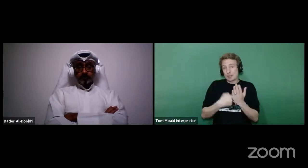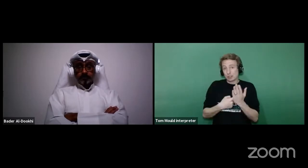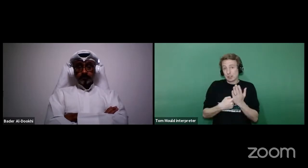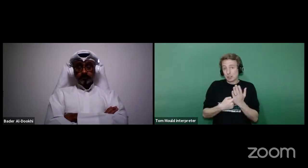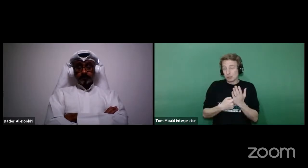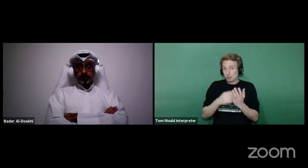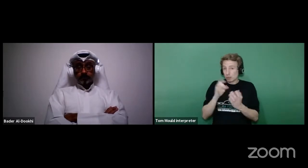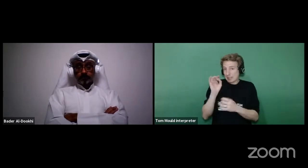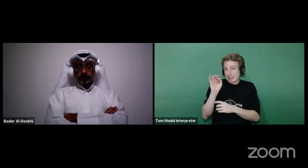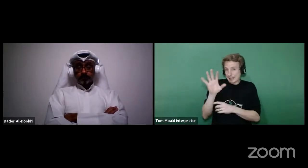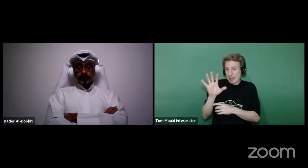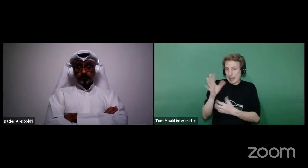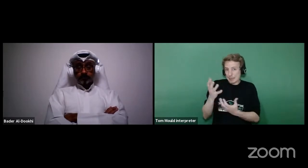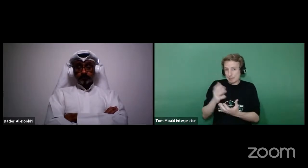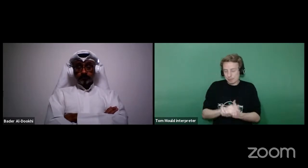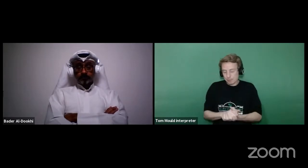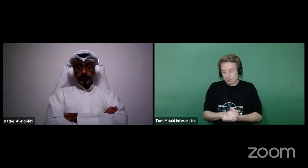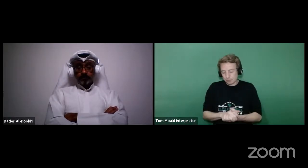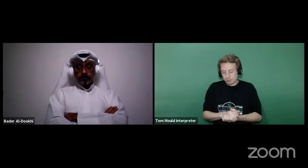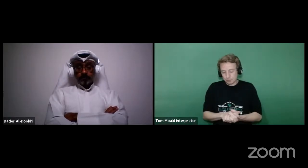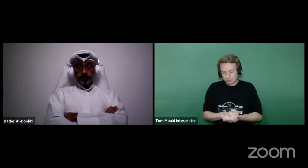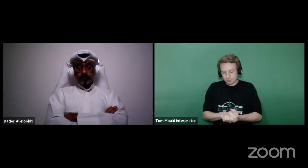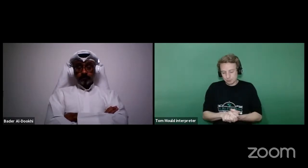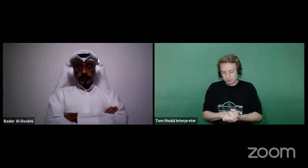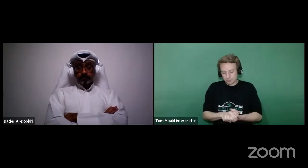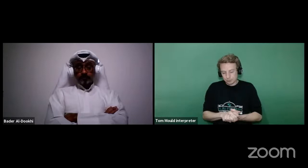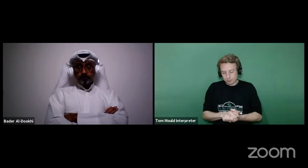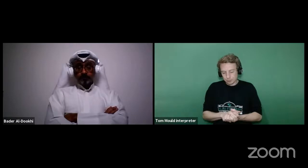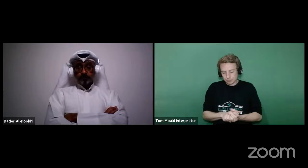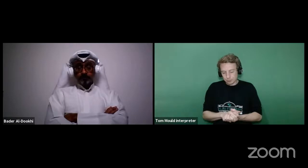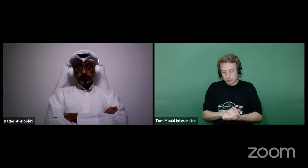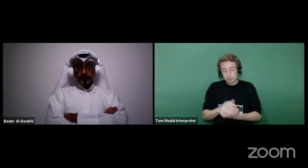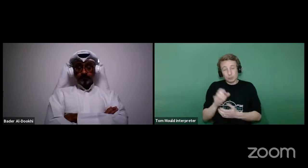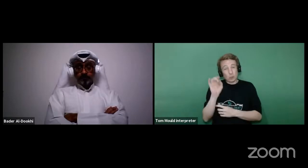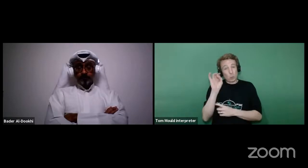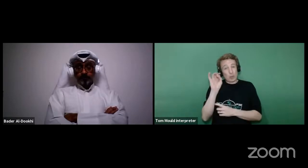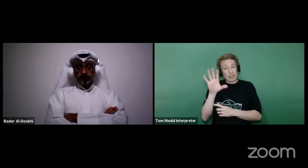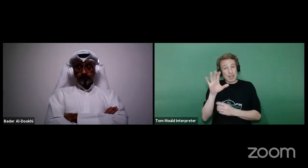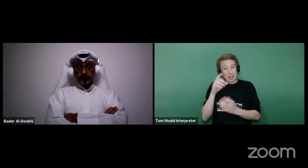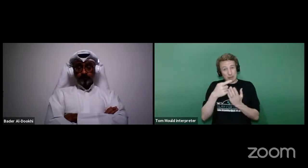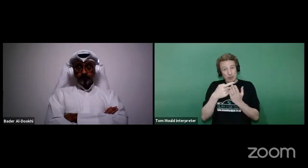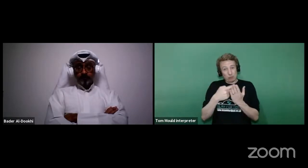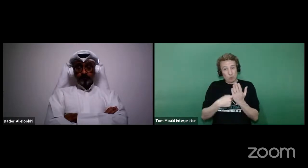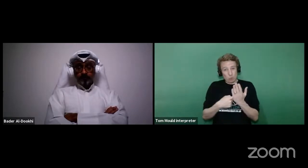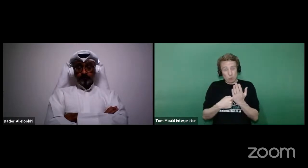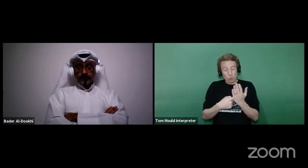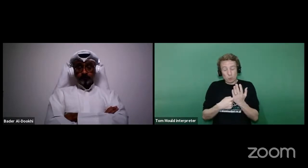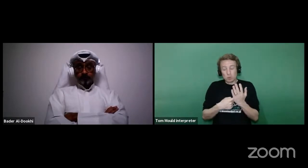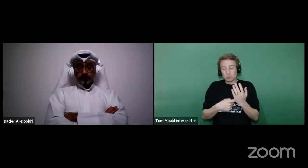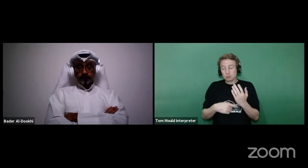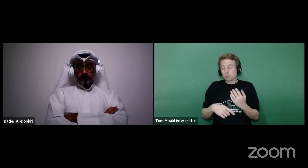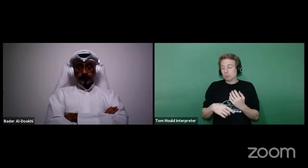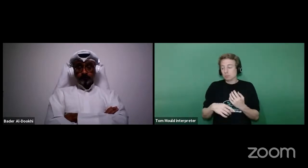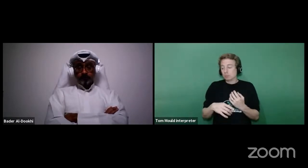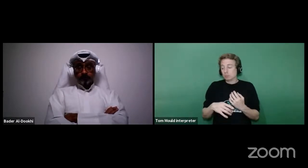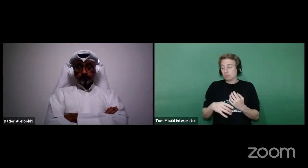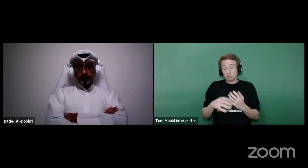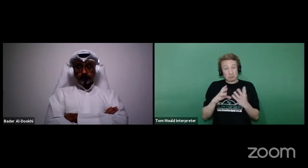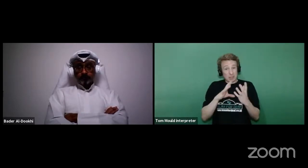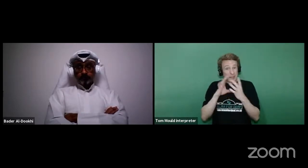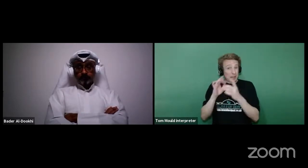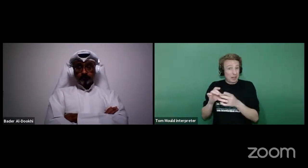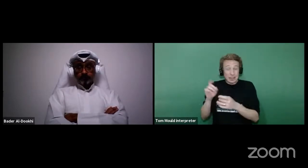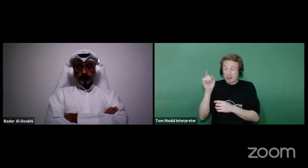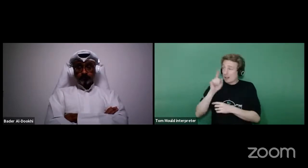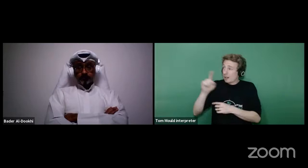al-Islam. And the Islamic legislation, when we look at it, it's one that's connected to Allah,